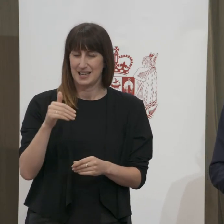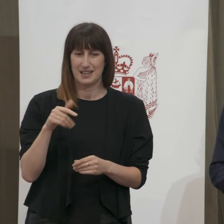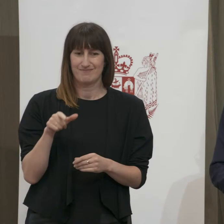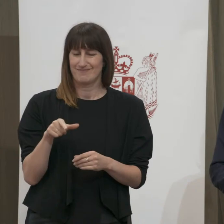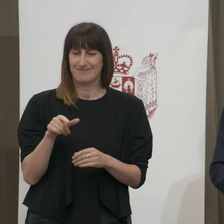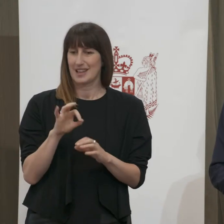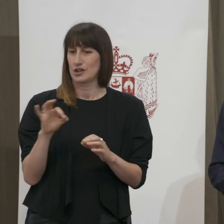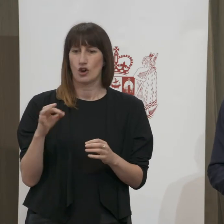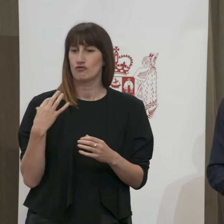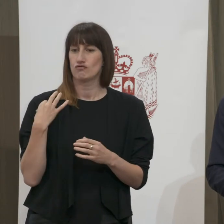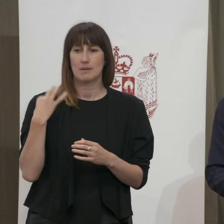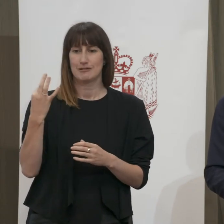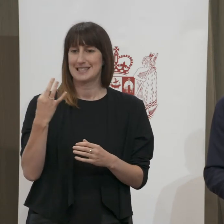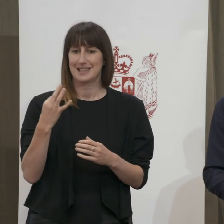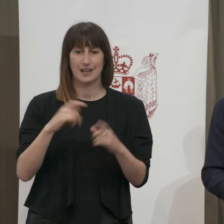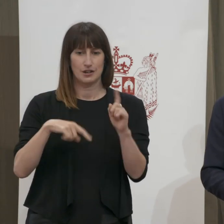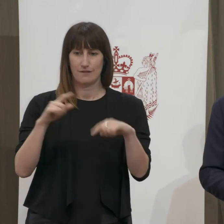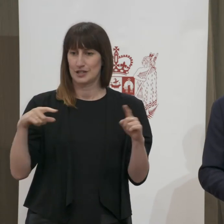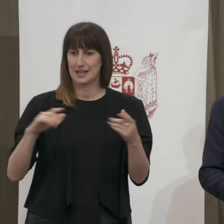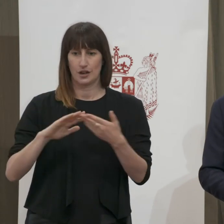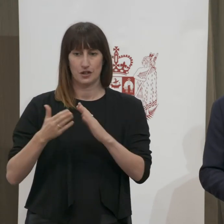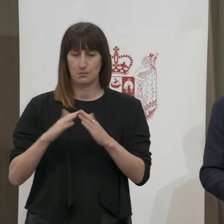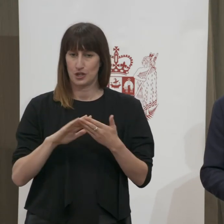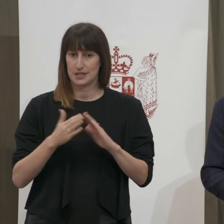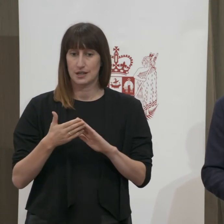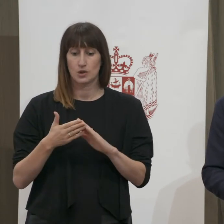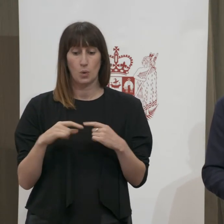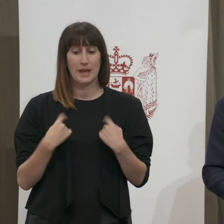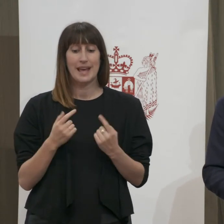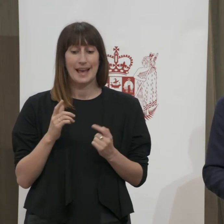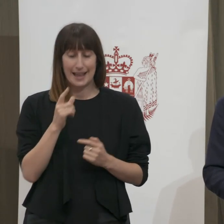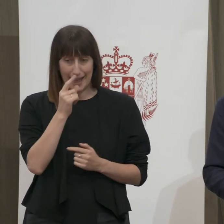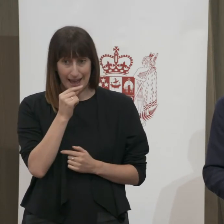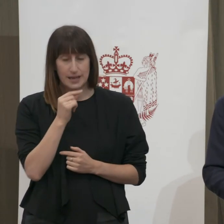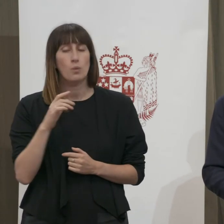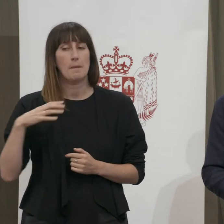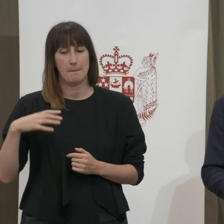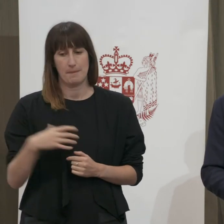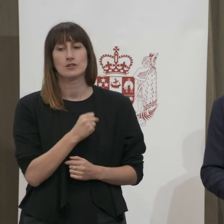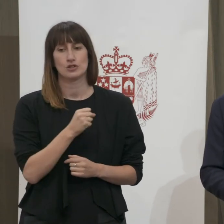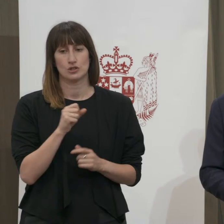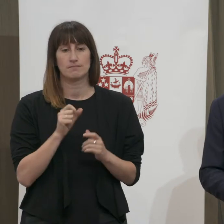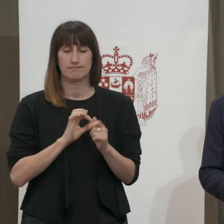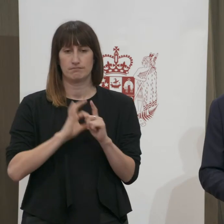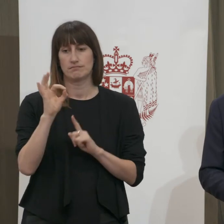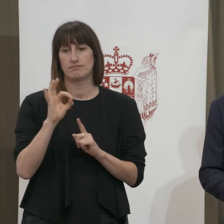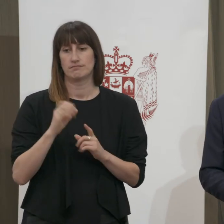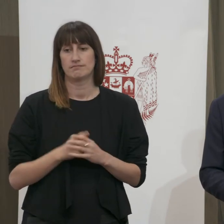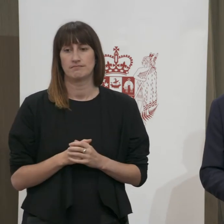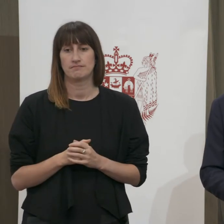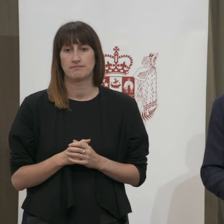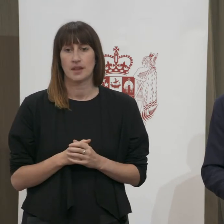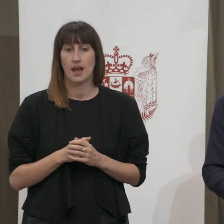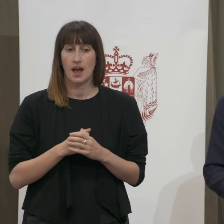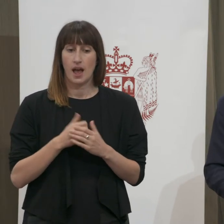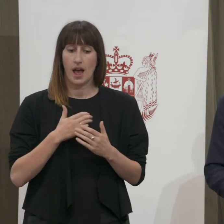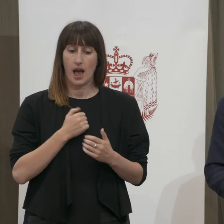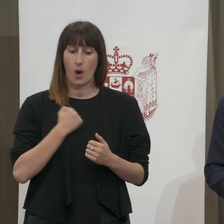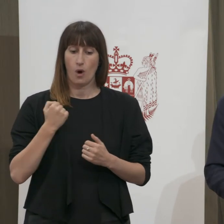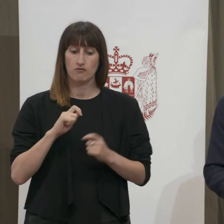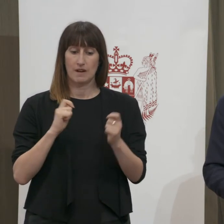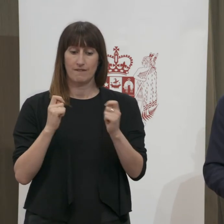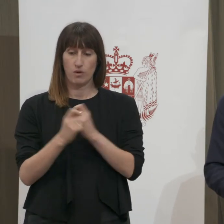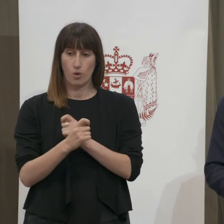the diversity of our communities. We can and must do better. Our reforms will give users of